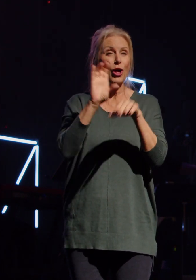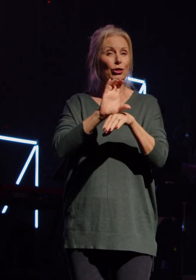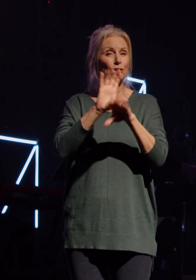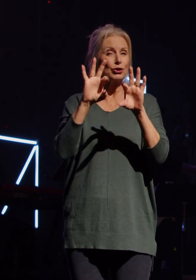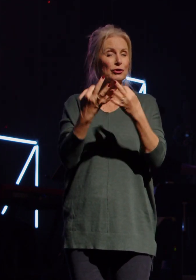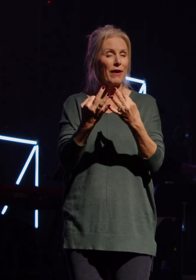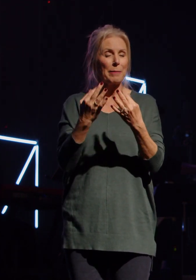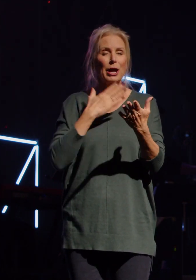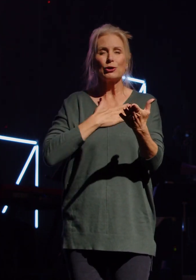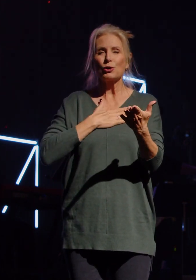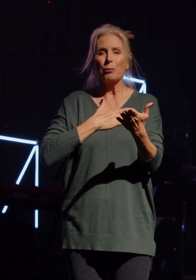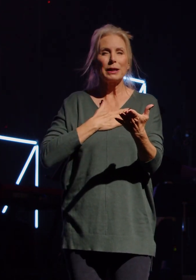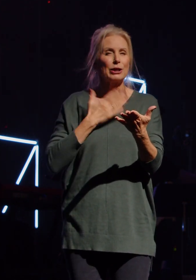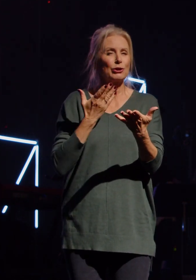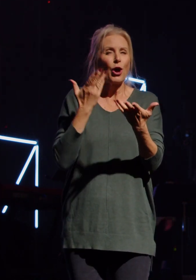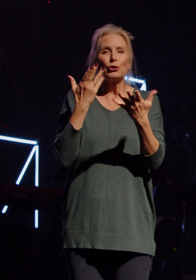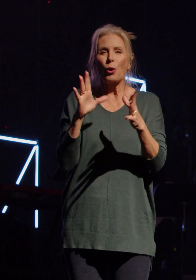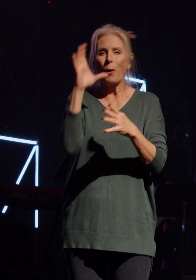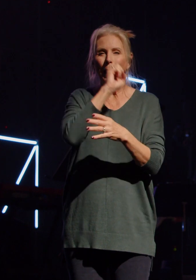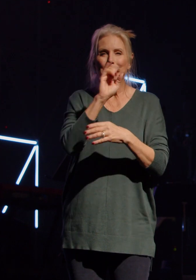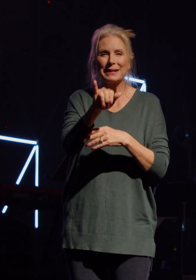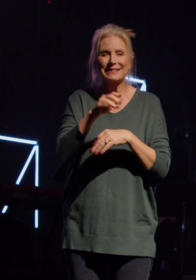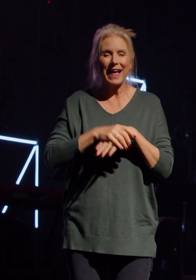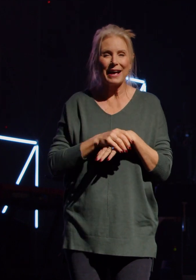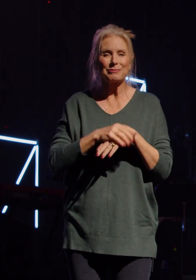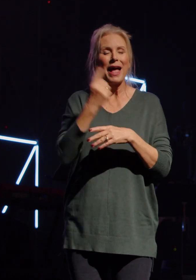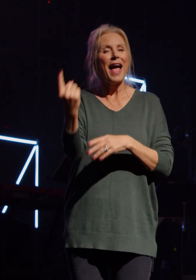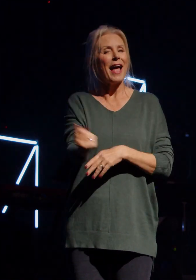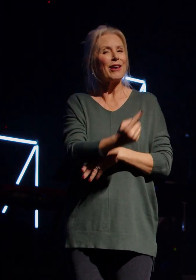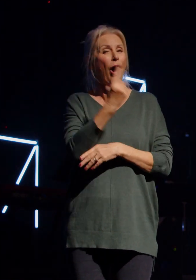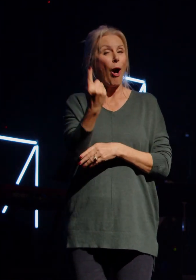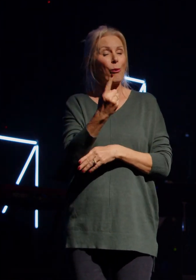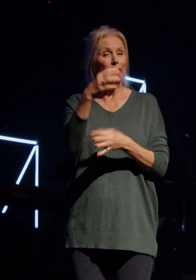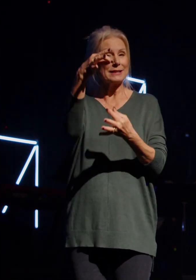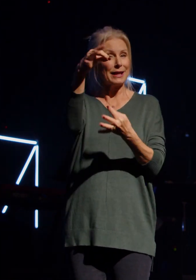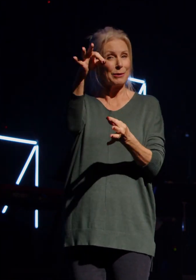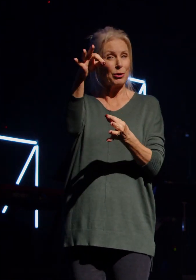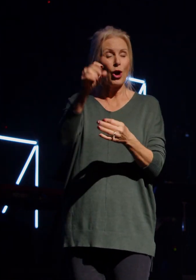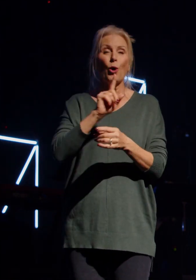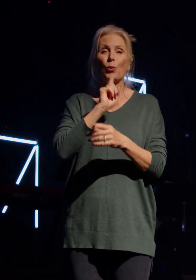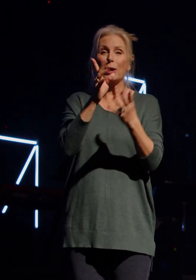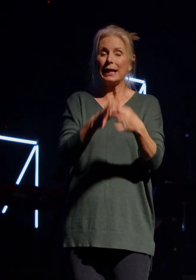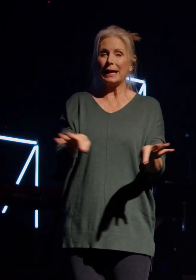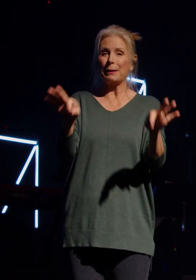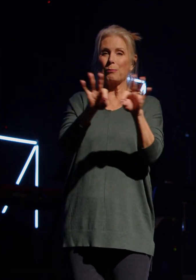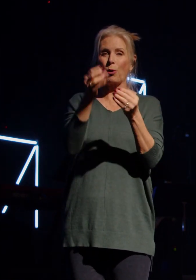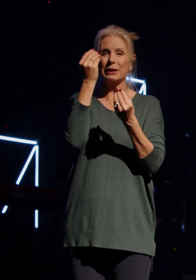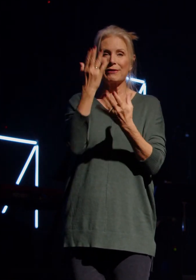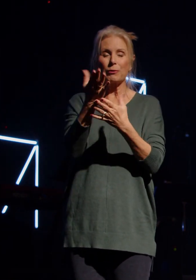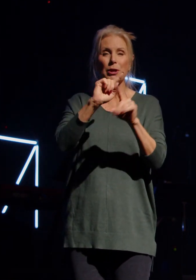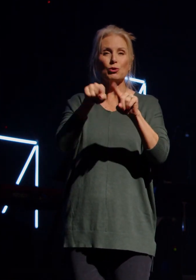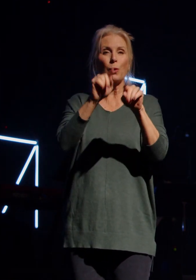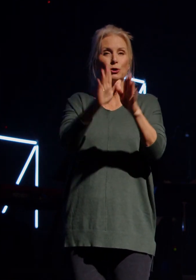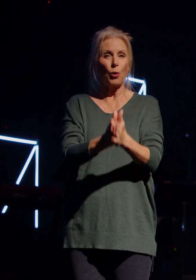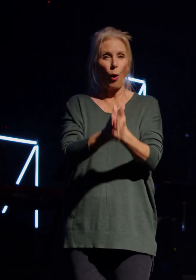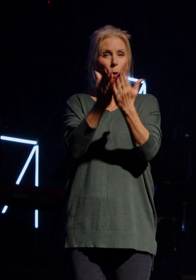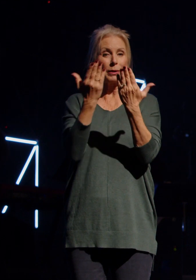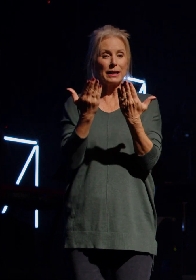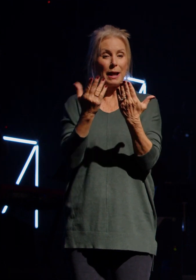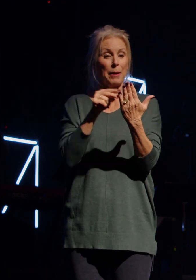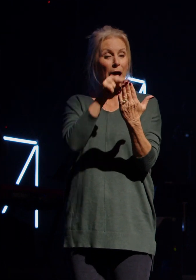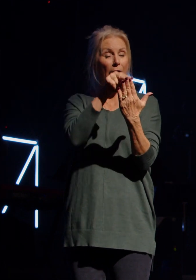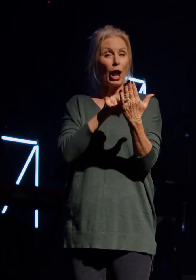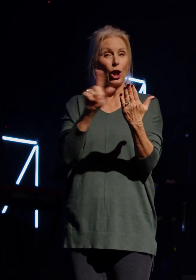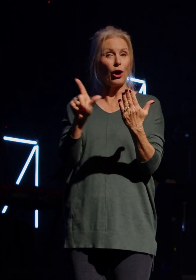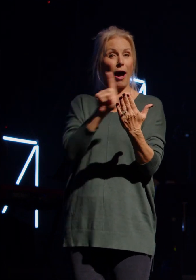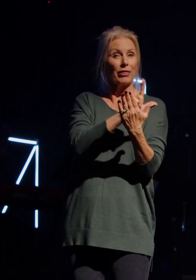please don't let us miss out on that. And church family, as always, in the bulletin, there's really important information when you open that up and look on the left-hand